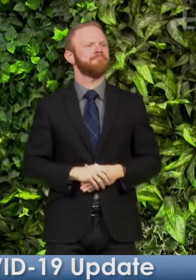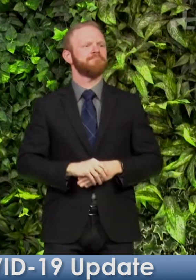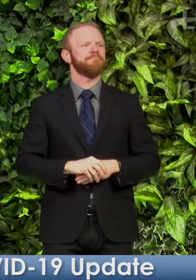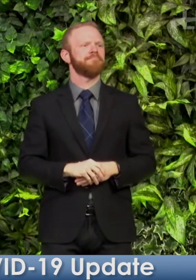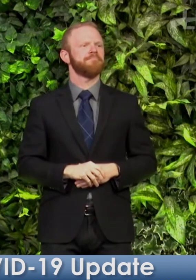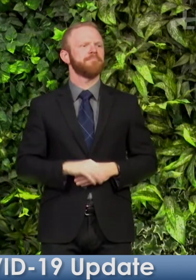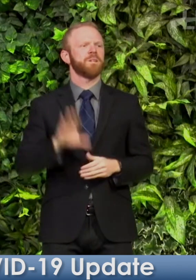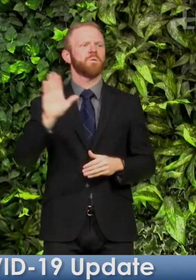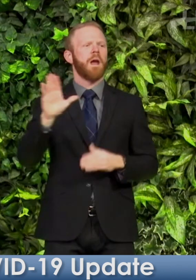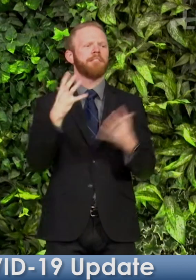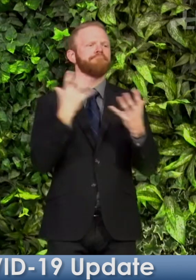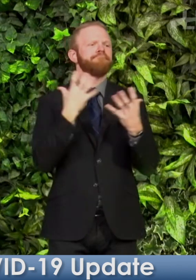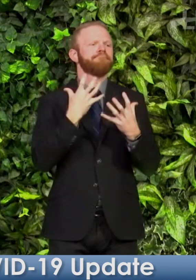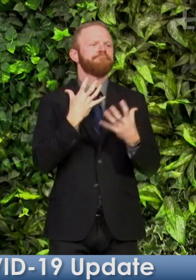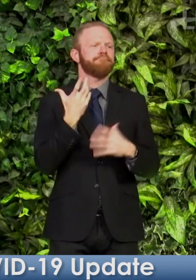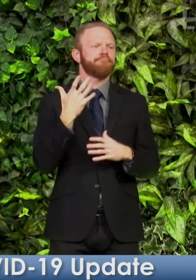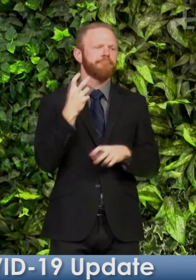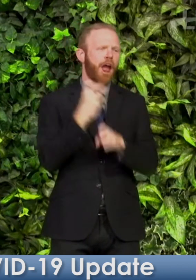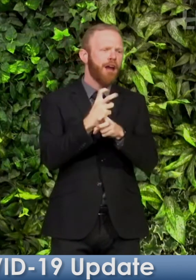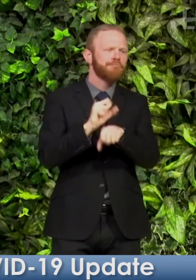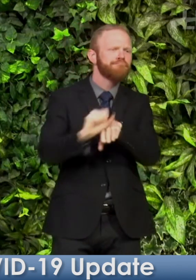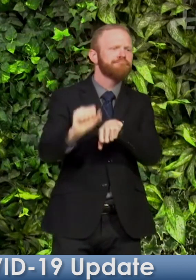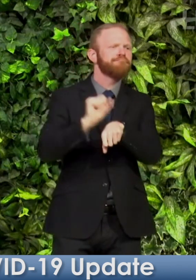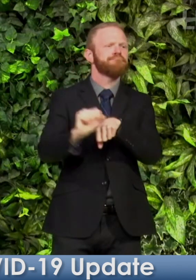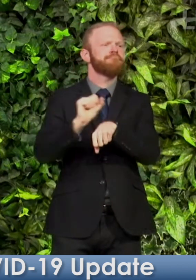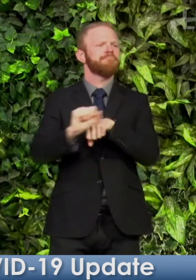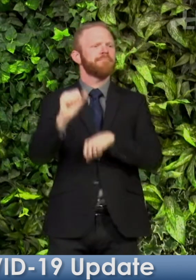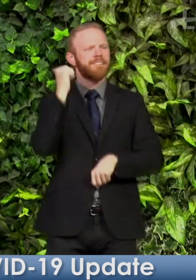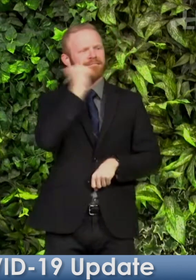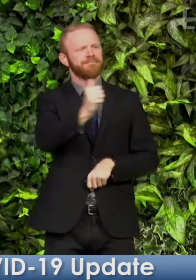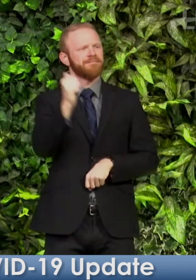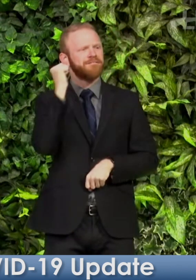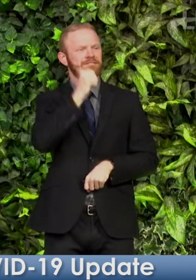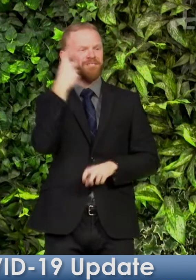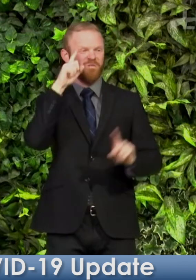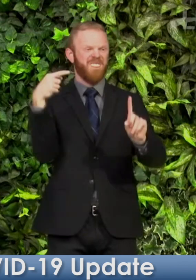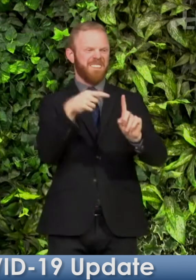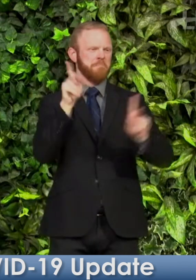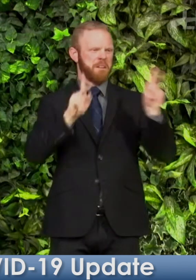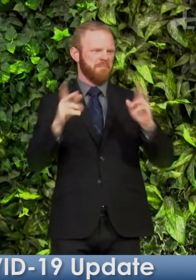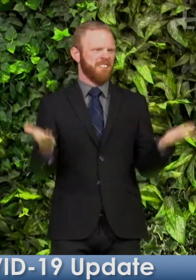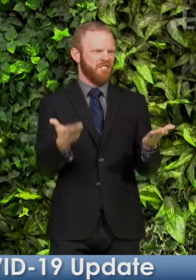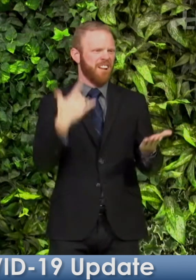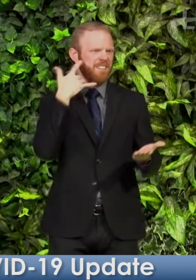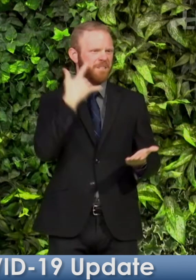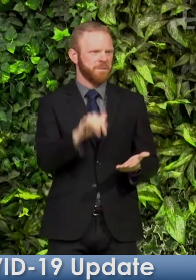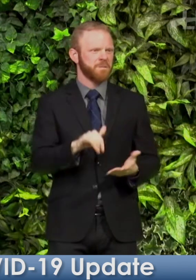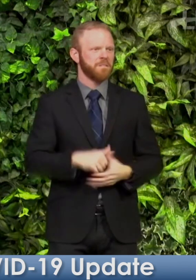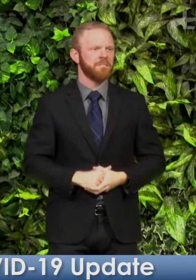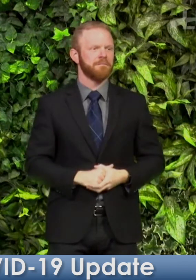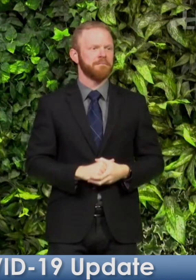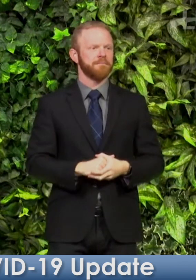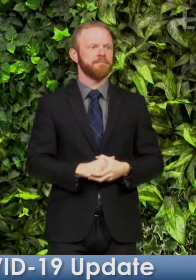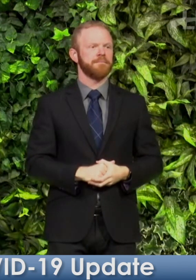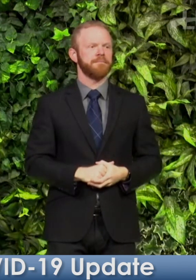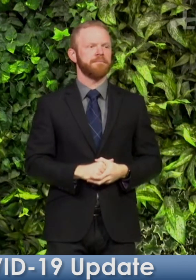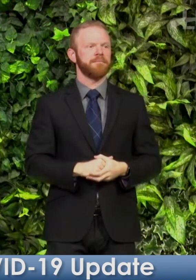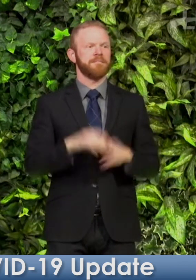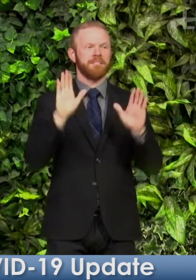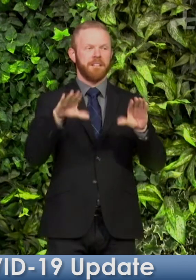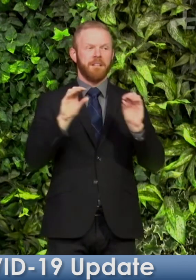hard work day in and day out for the people of California. None of us in elective office